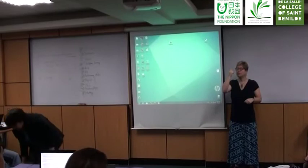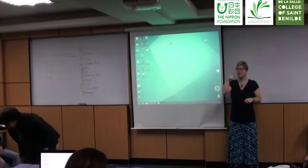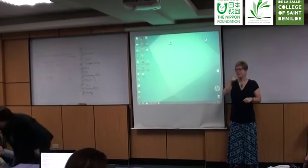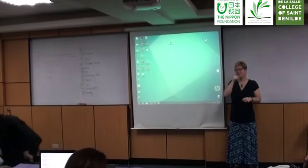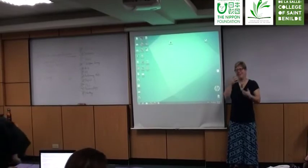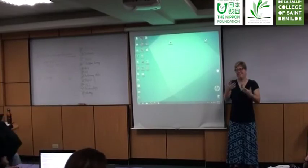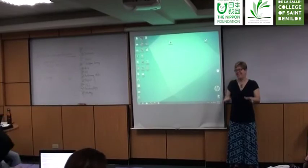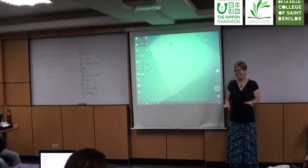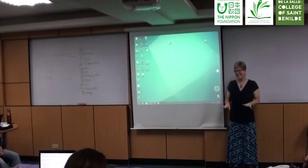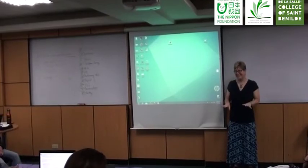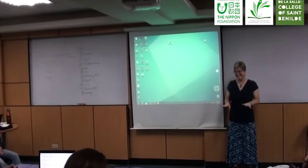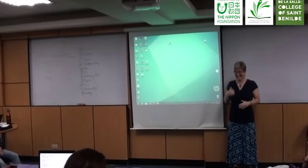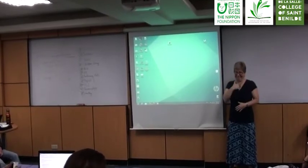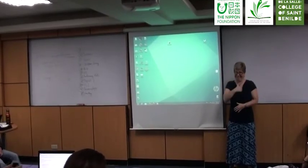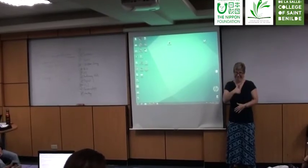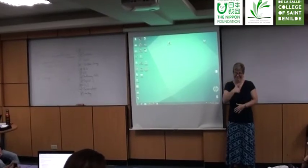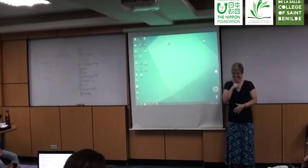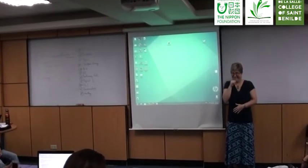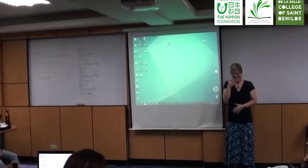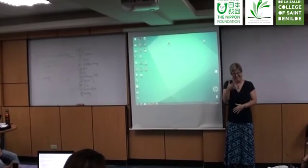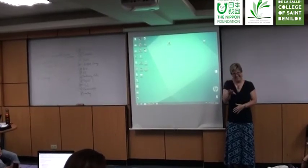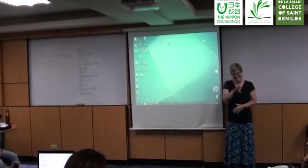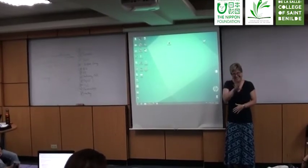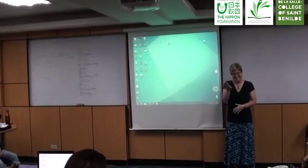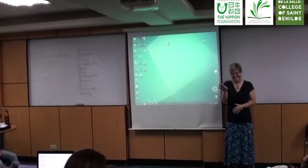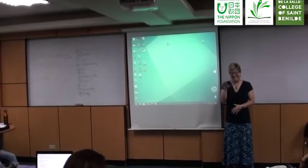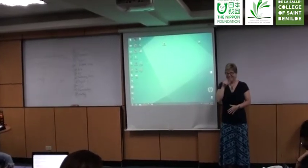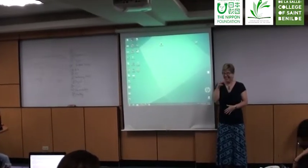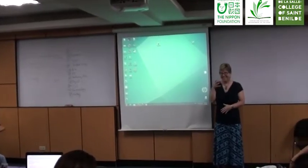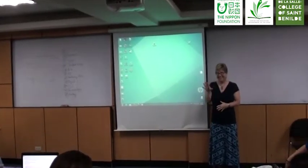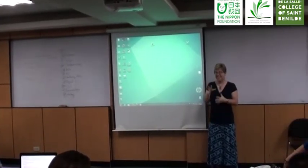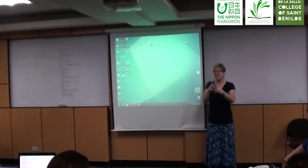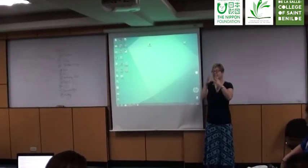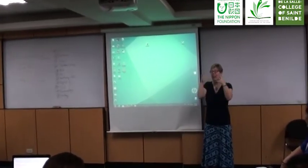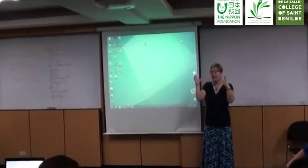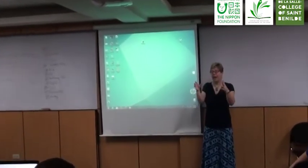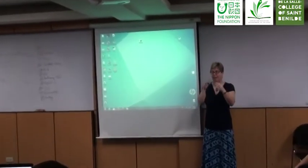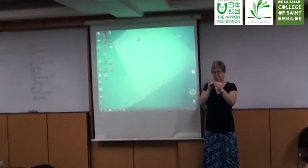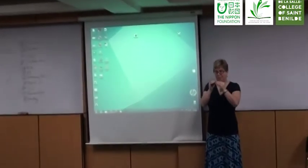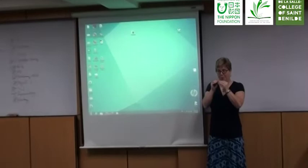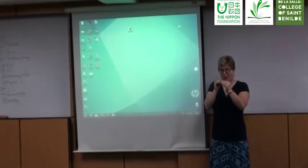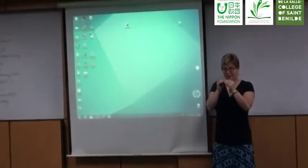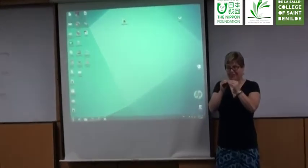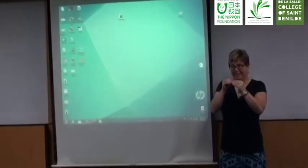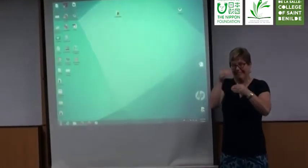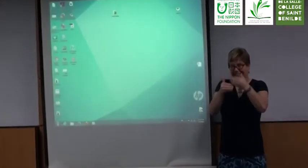work. You know, I understand the team right now.